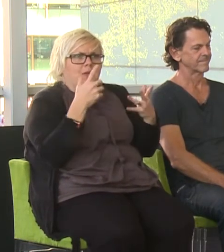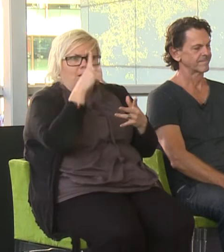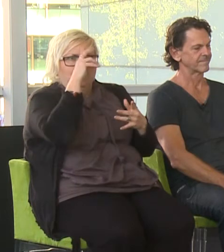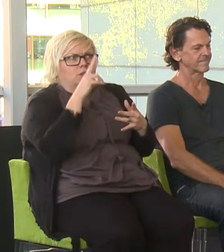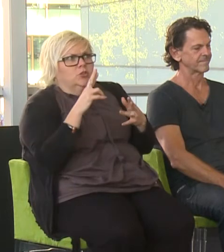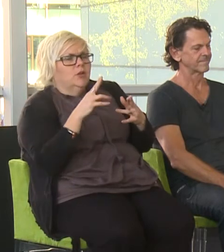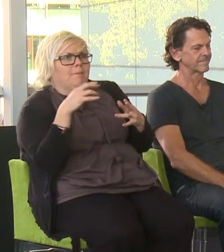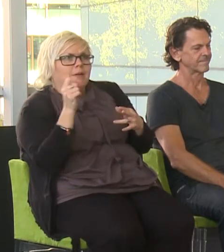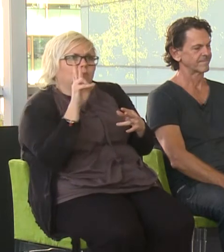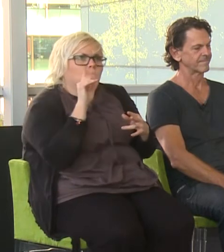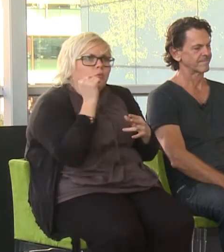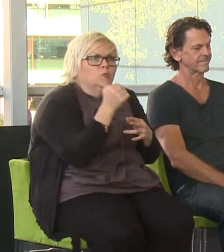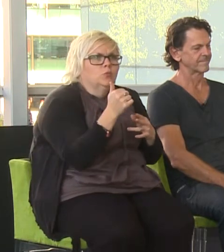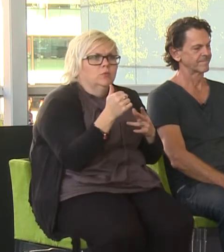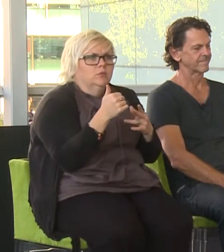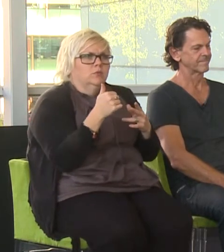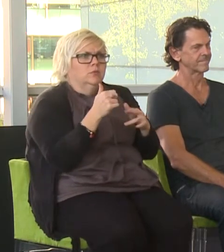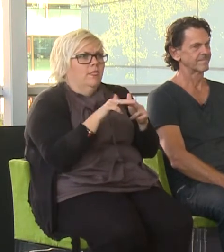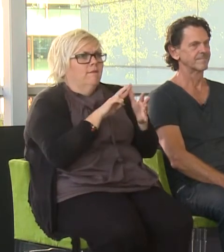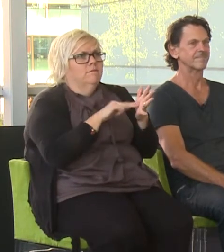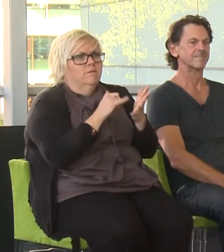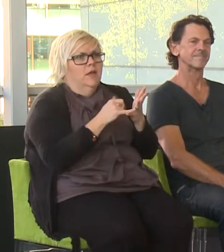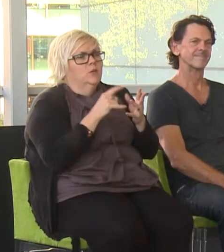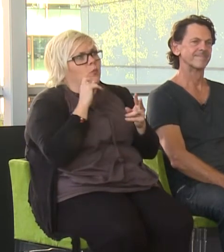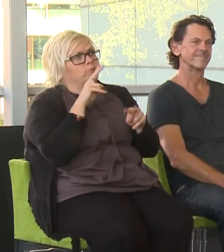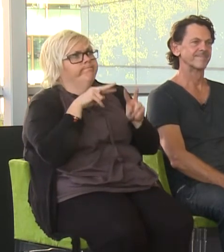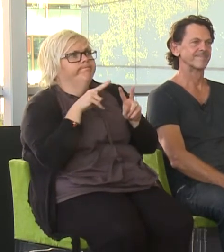look cool because fans will no doubt make their judgment.